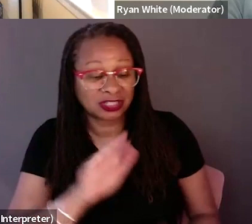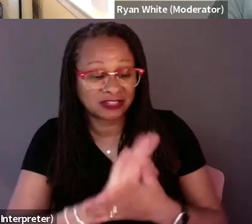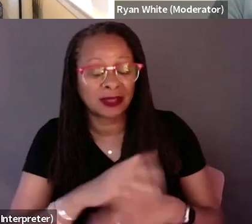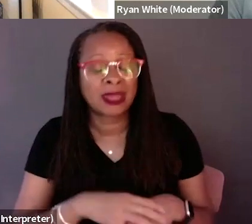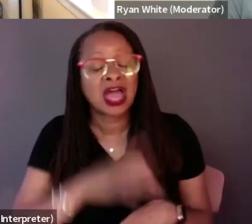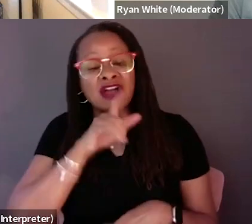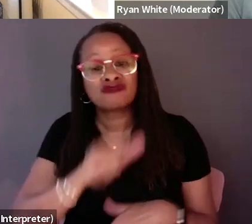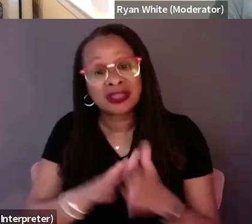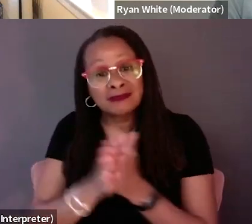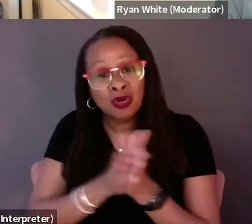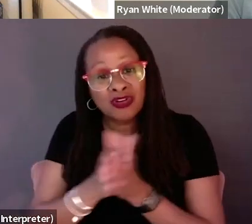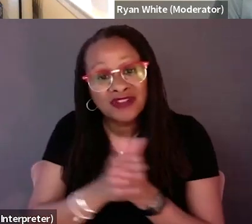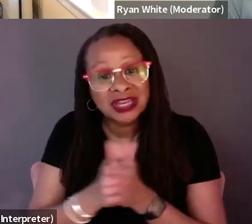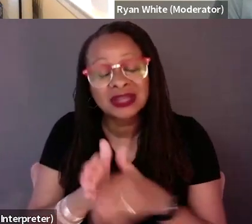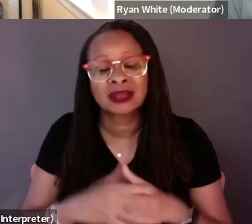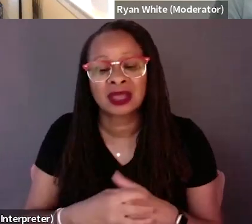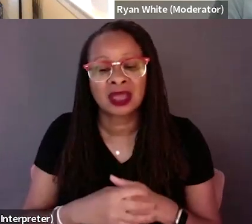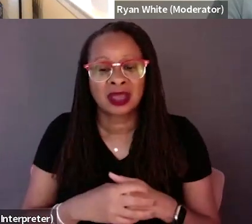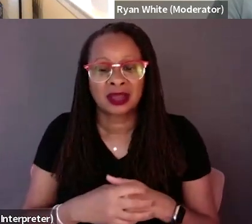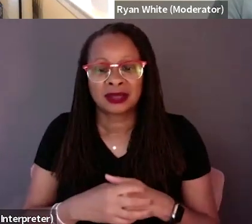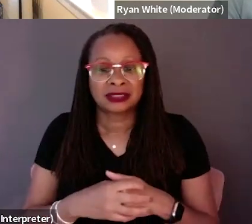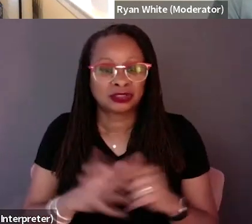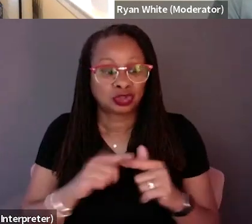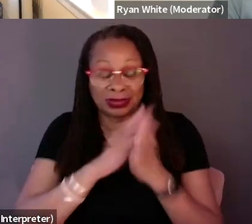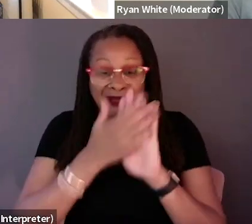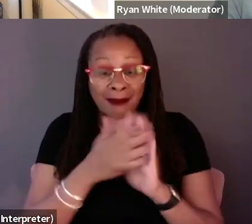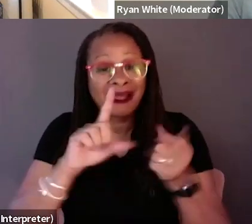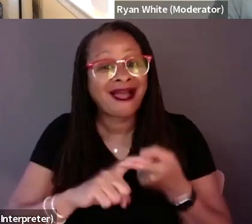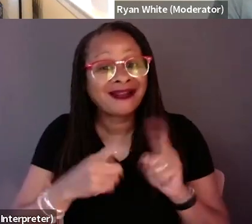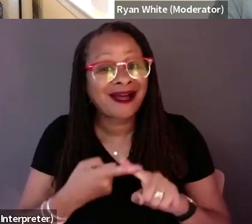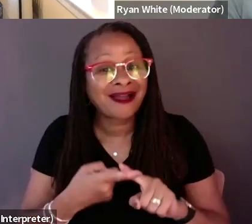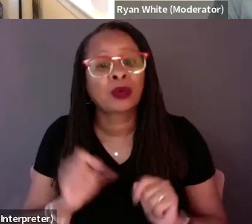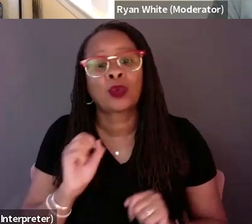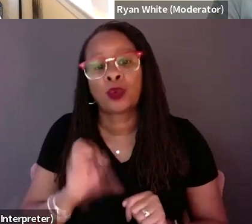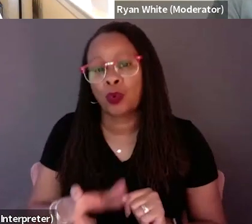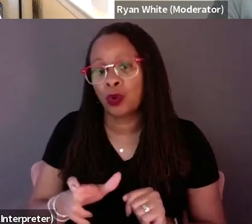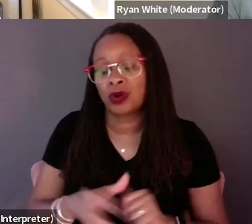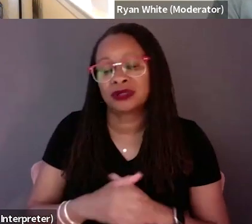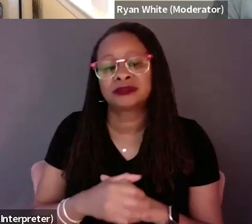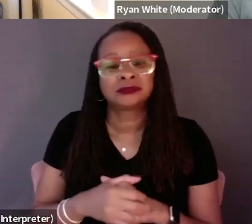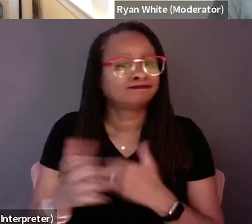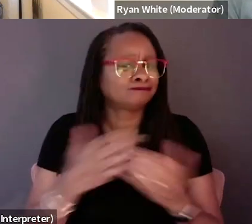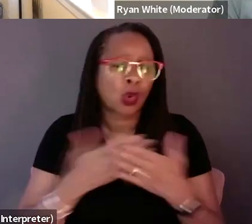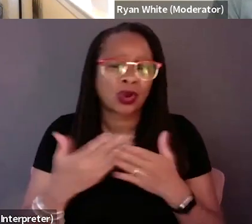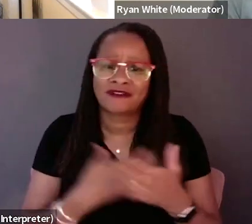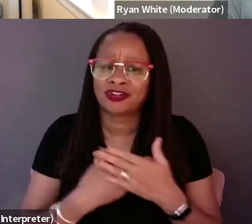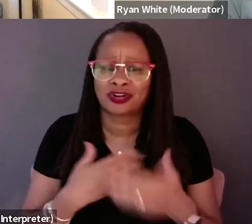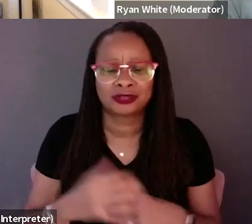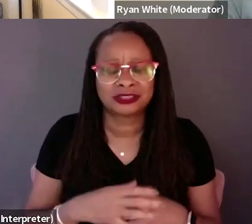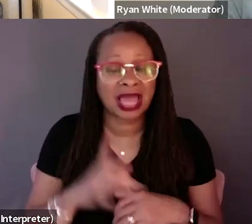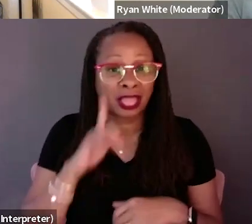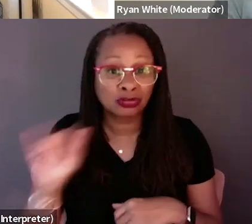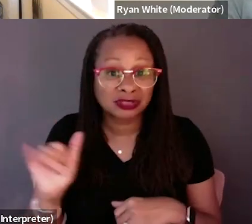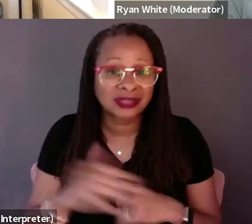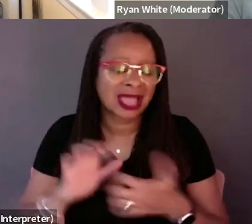it and are really motivated to become an ally, or whatever that may be,